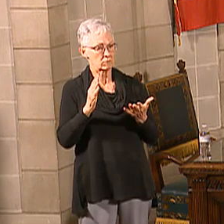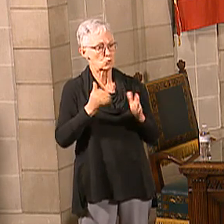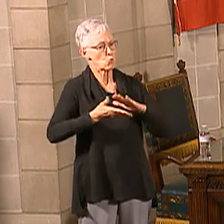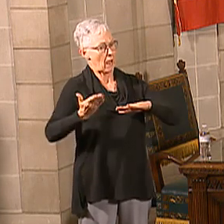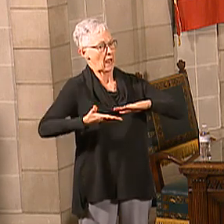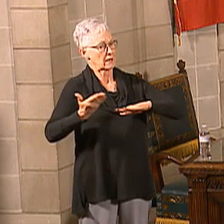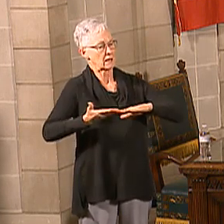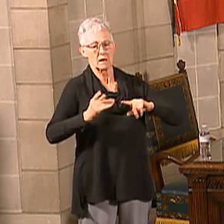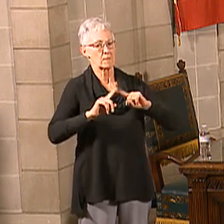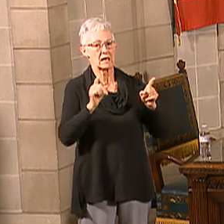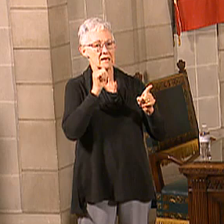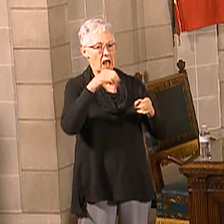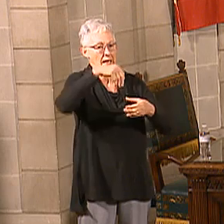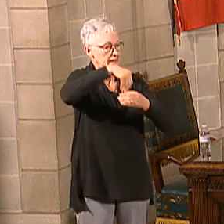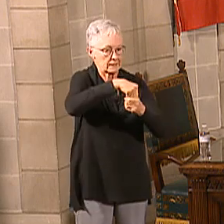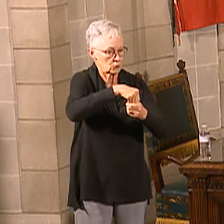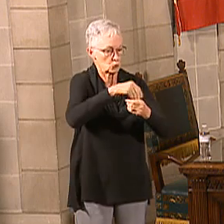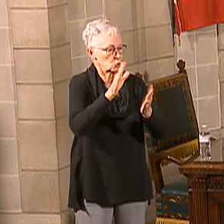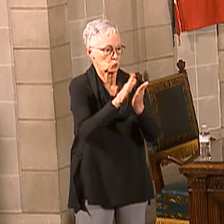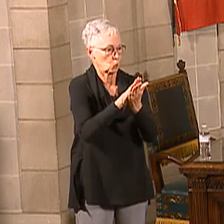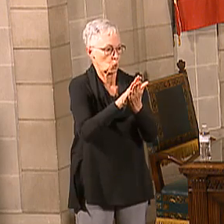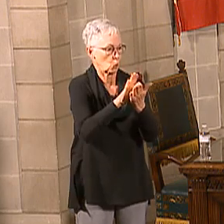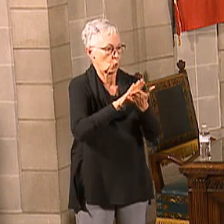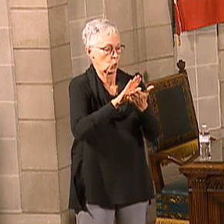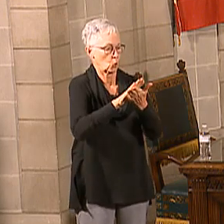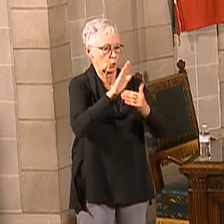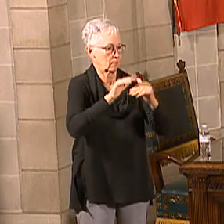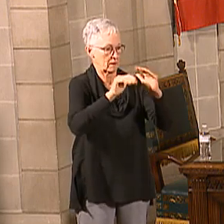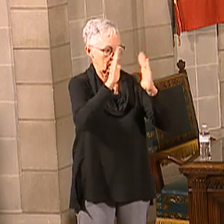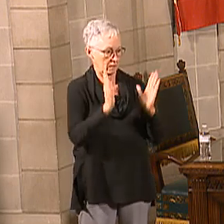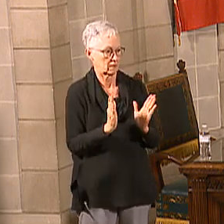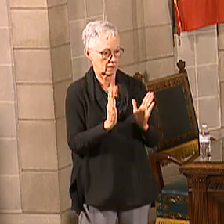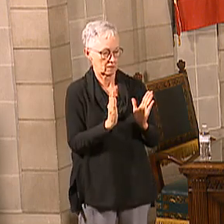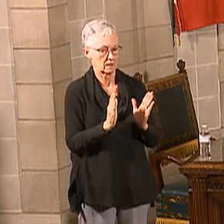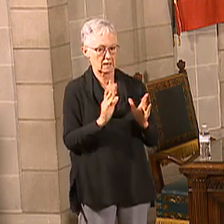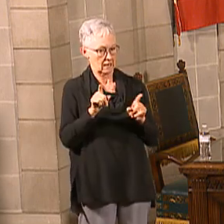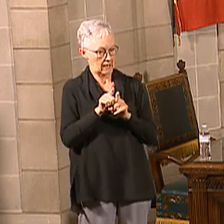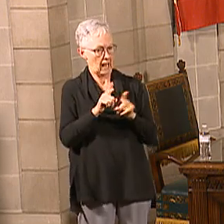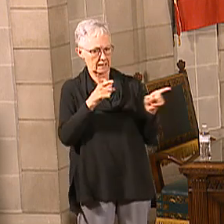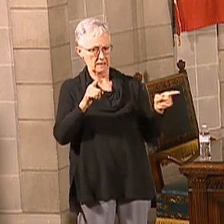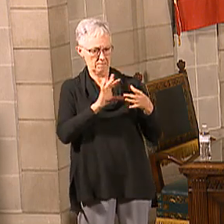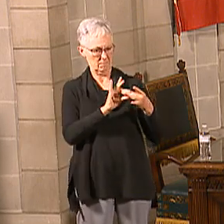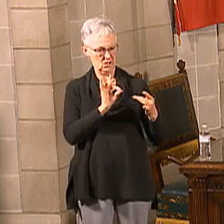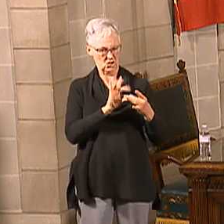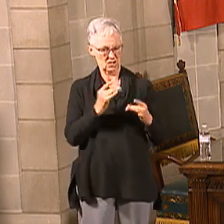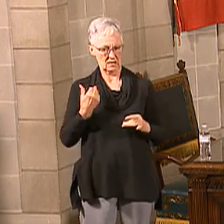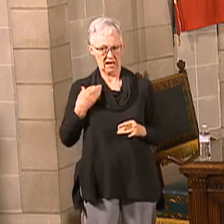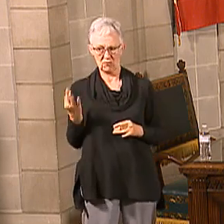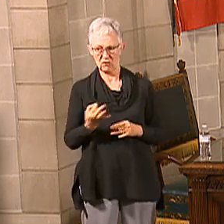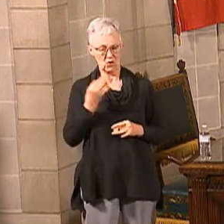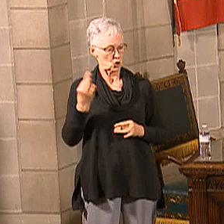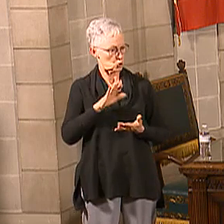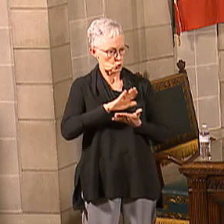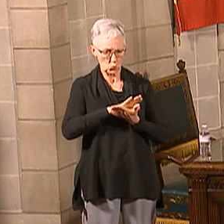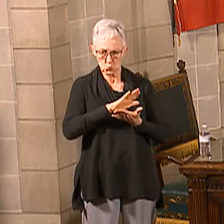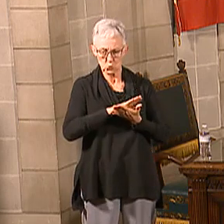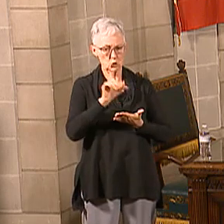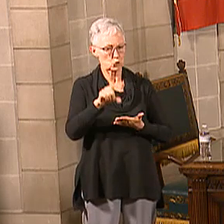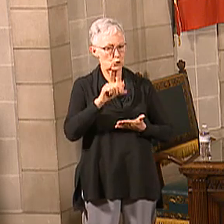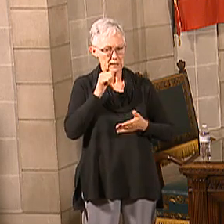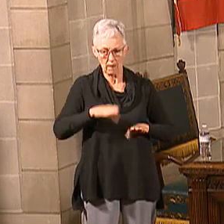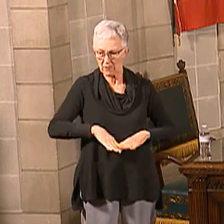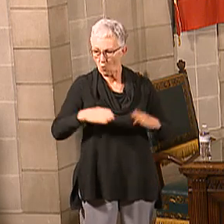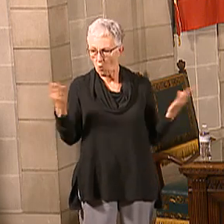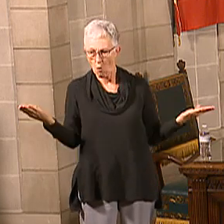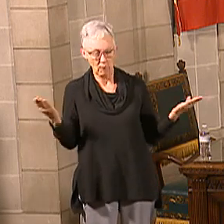And this is just to reinforce what Commissioner Bloomstead said last Friday with regard to schools should not be operating with students through the rest of